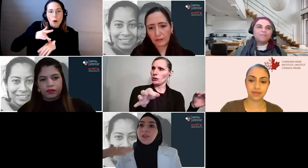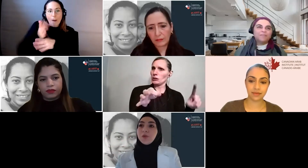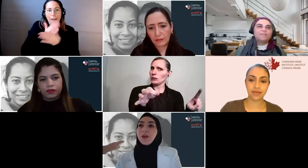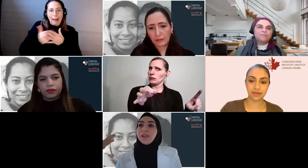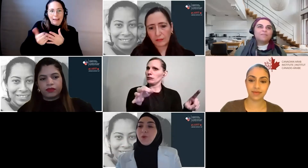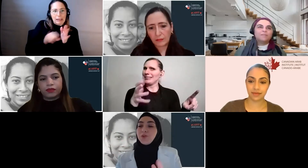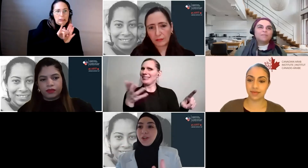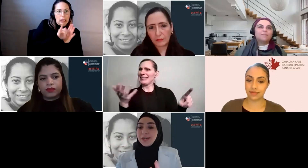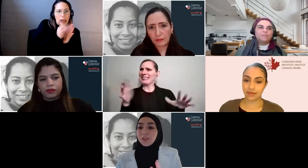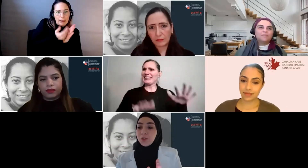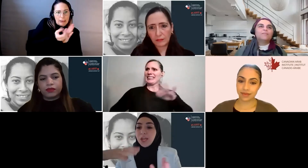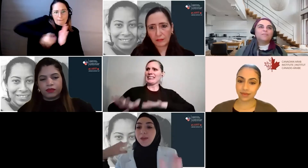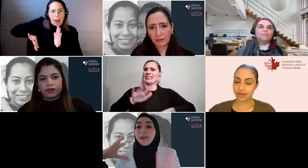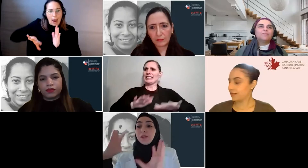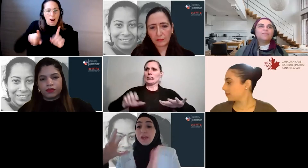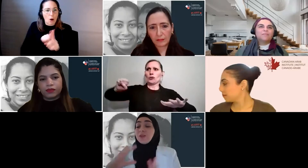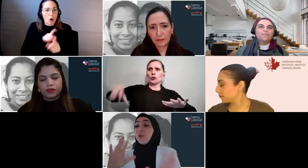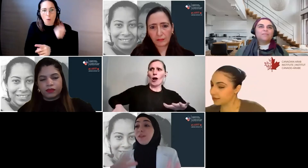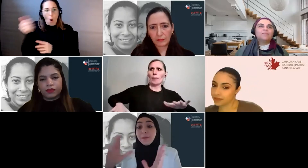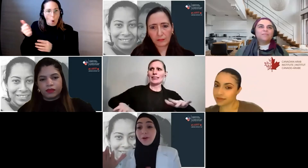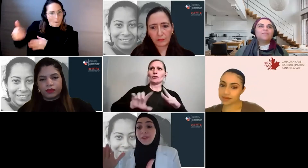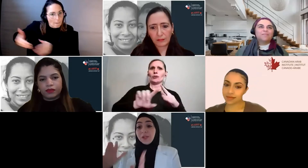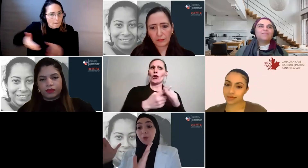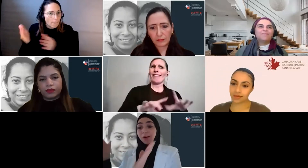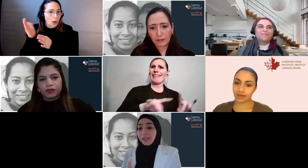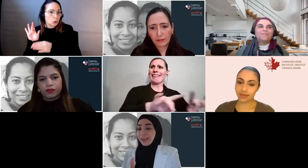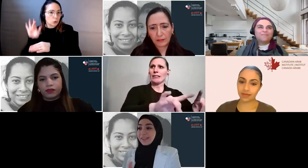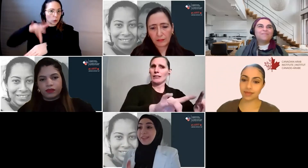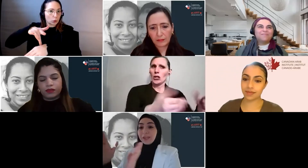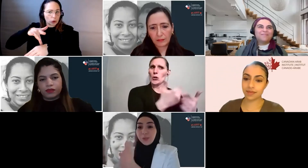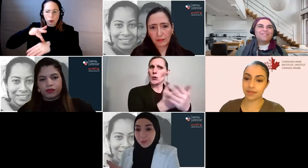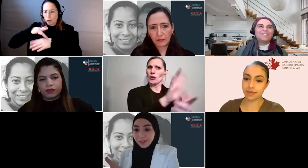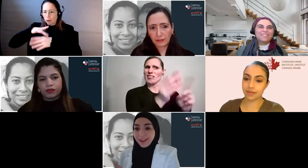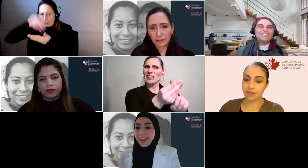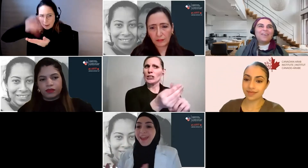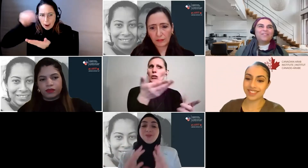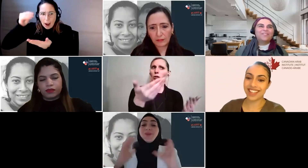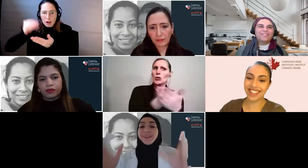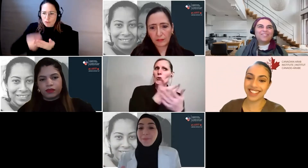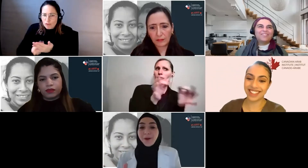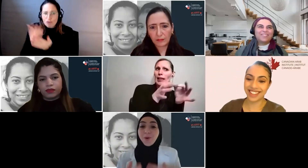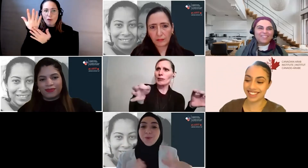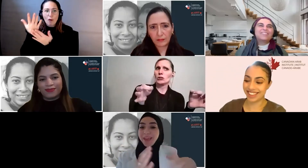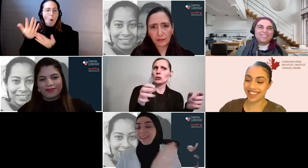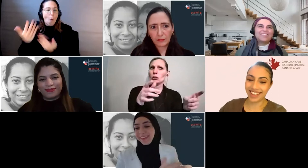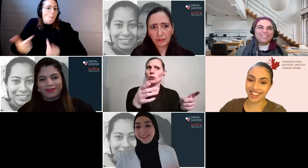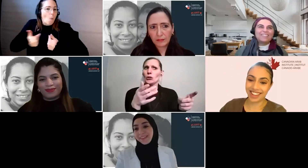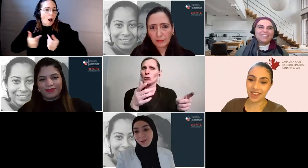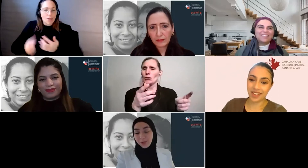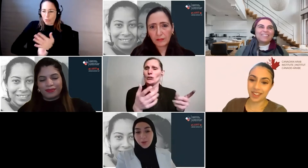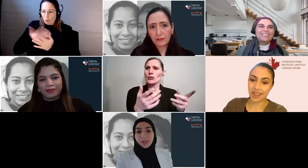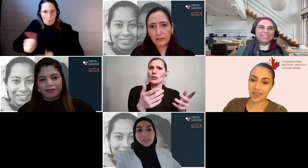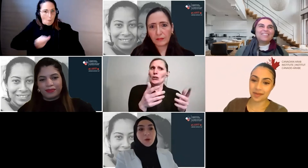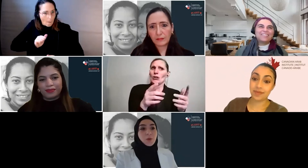going into a new journey to shape to learn about the new you, and to learn about who the